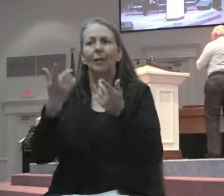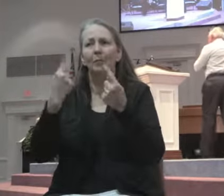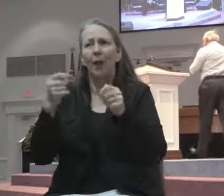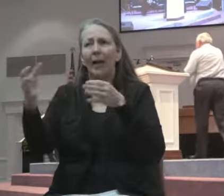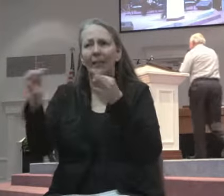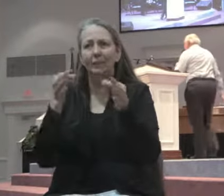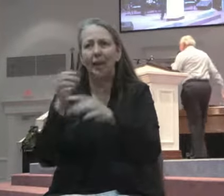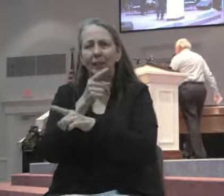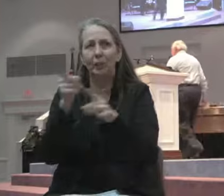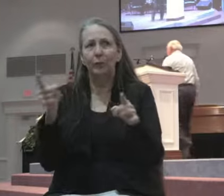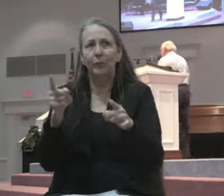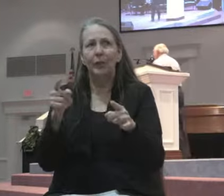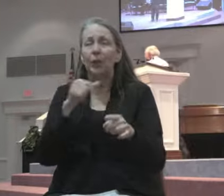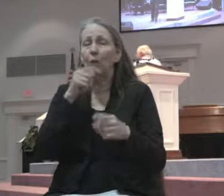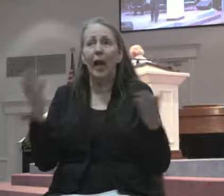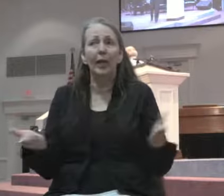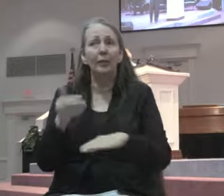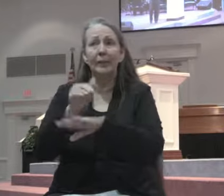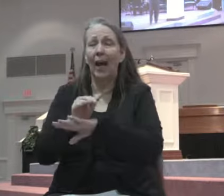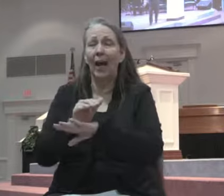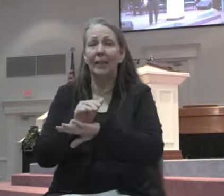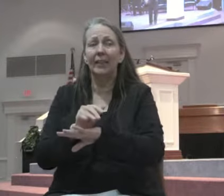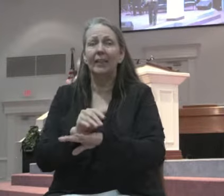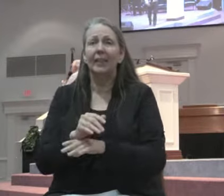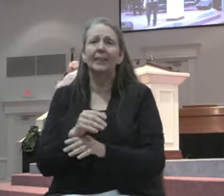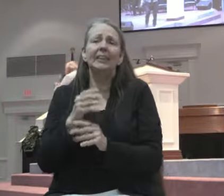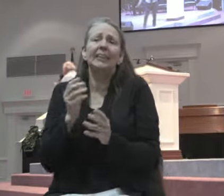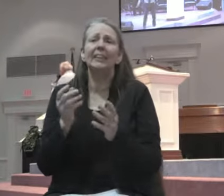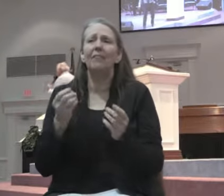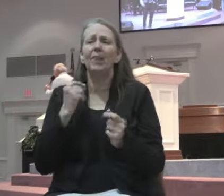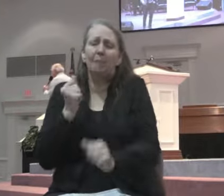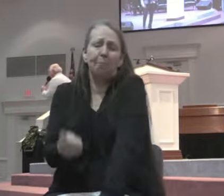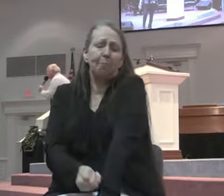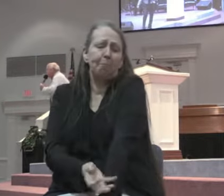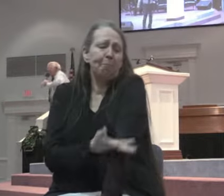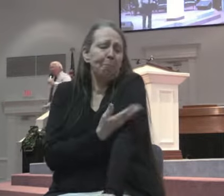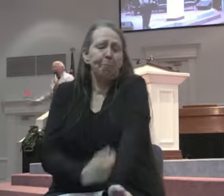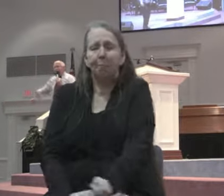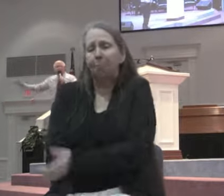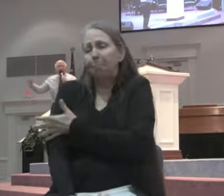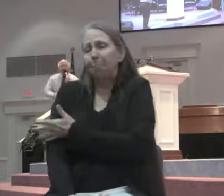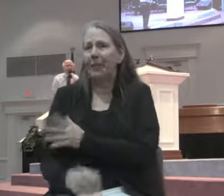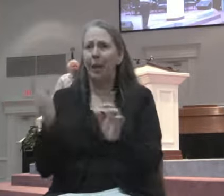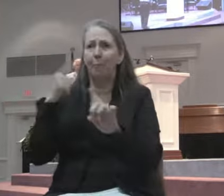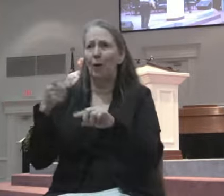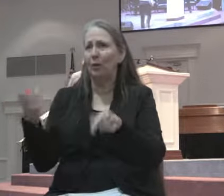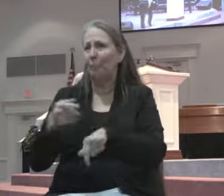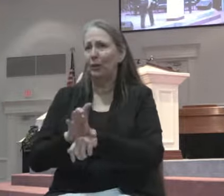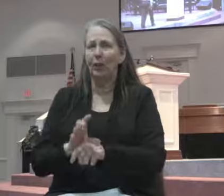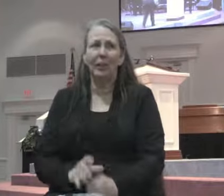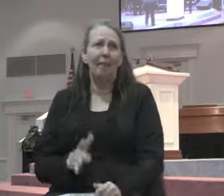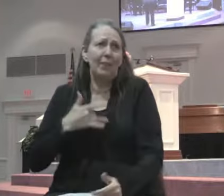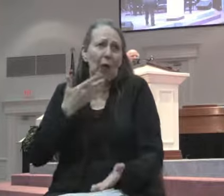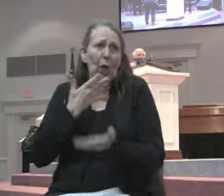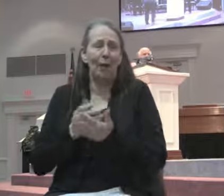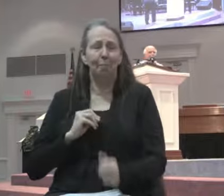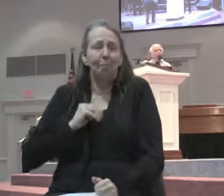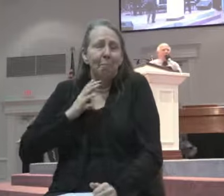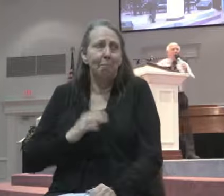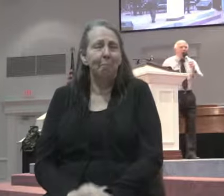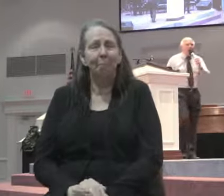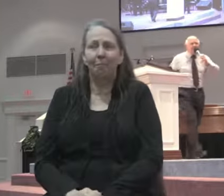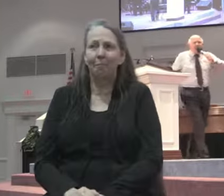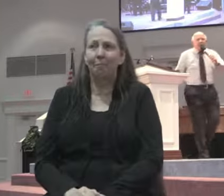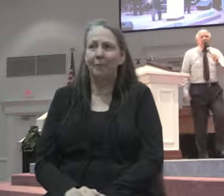Say is, you're not here tonight to get a good tingle in your flesh. You're not here to just feel good and wave